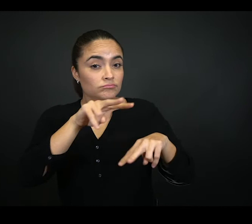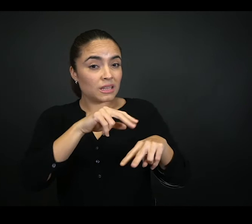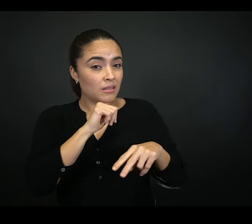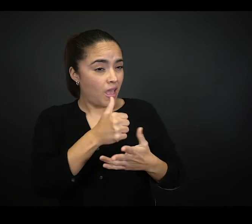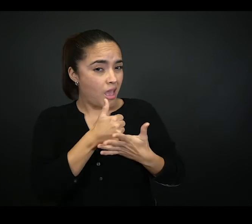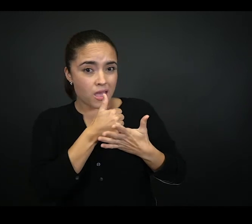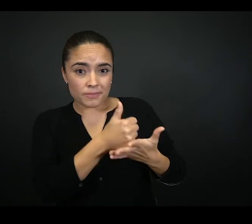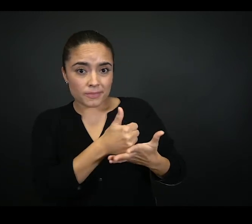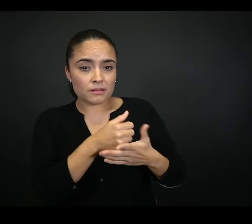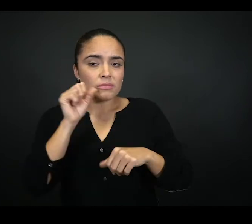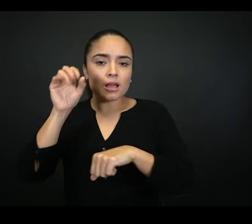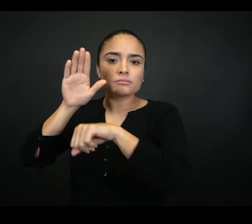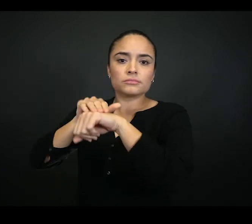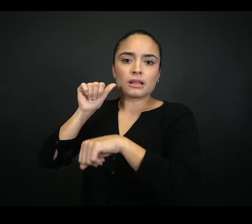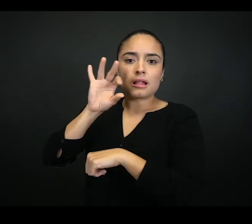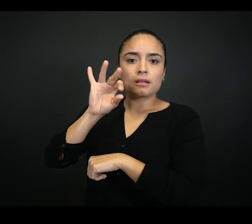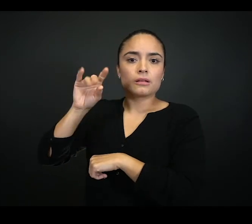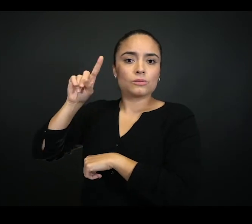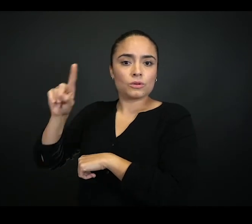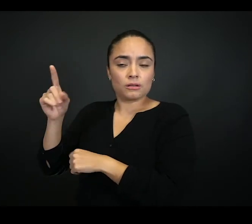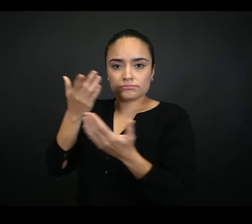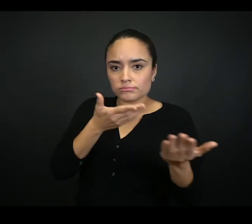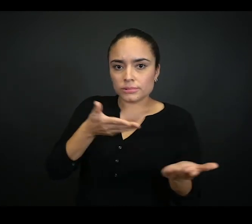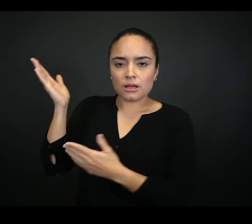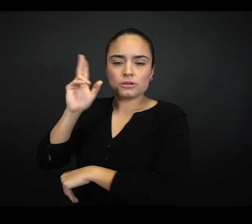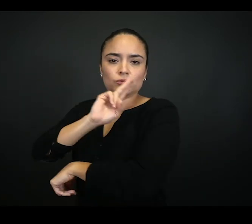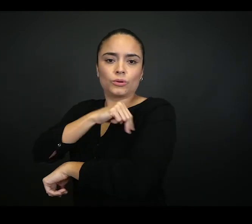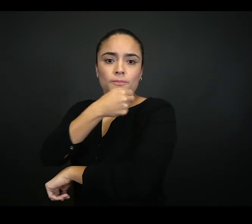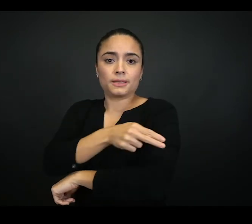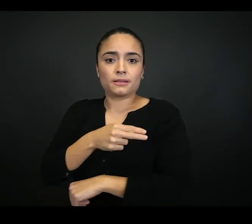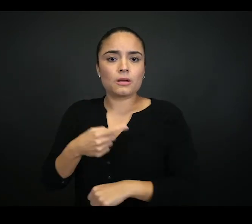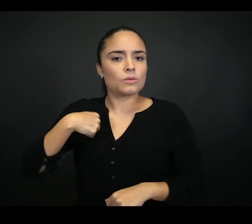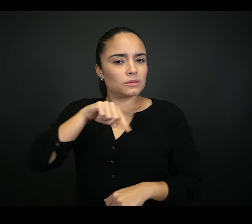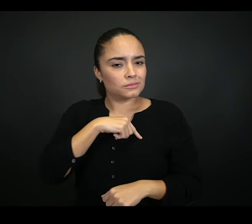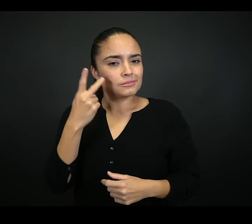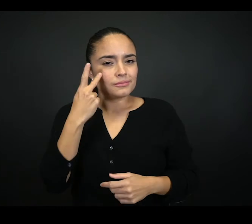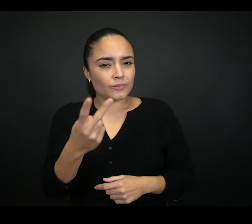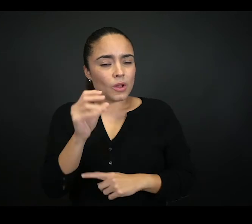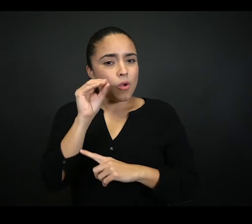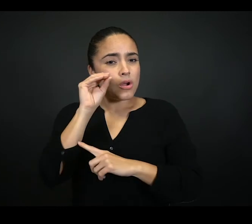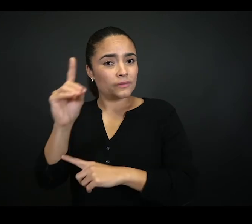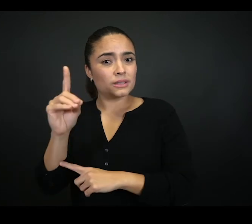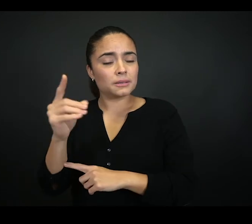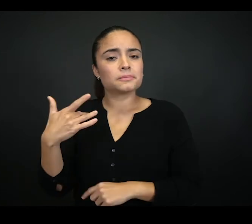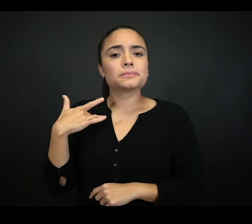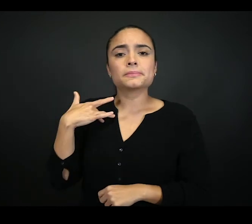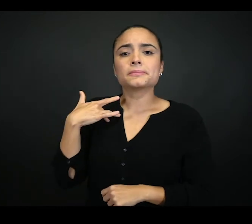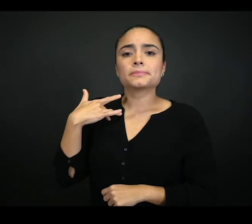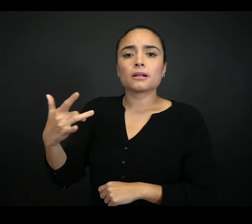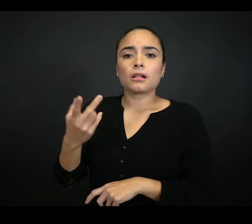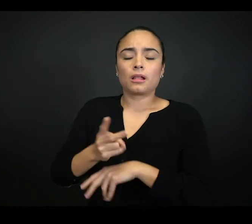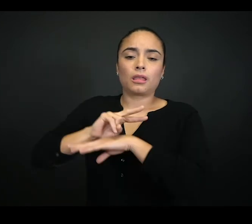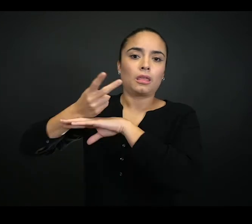to be monitored for a longer period of time than what you can do. So I think we're in the sites we're